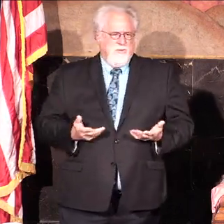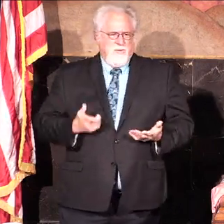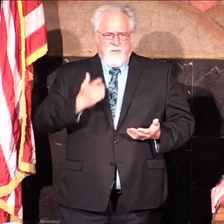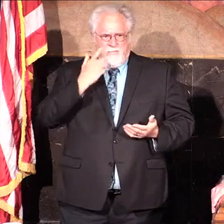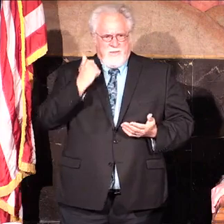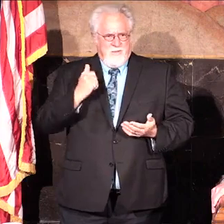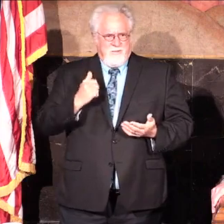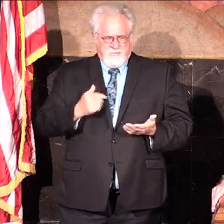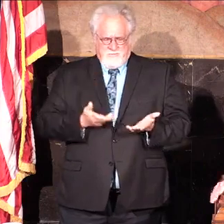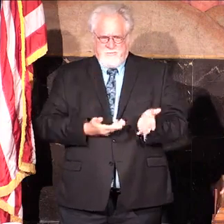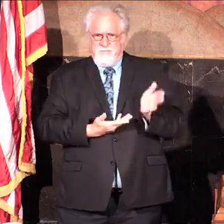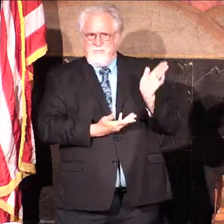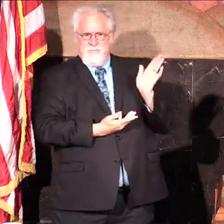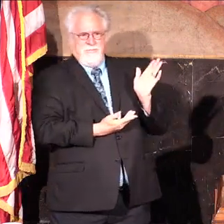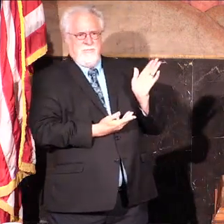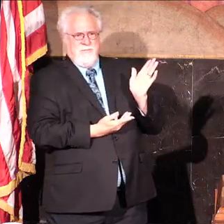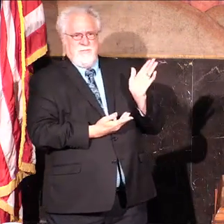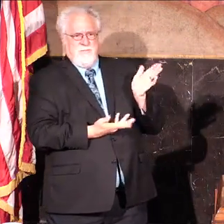they are